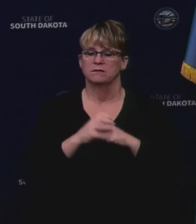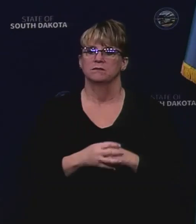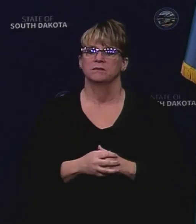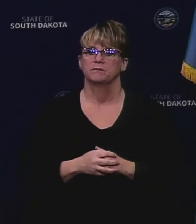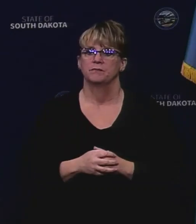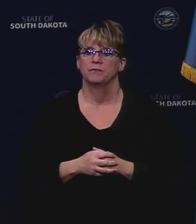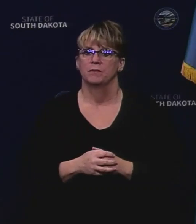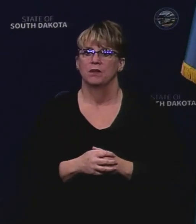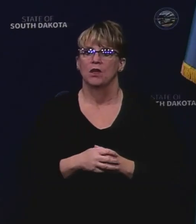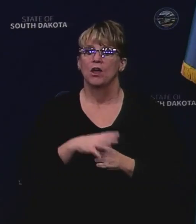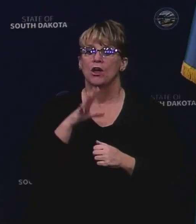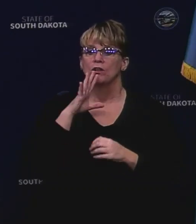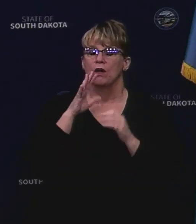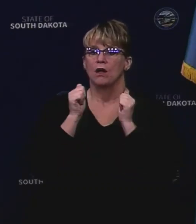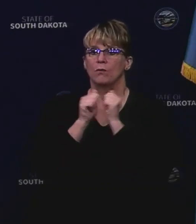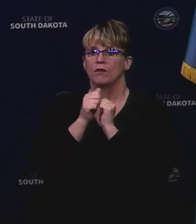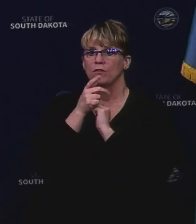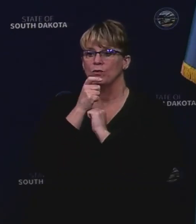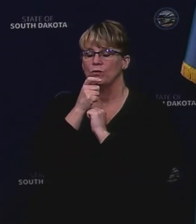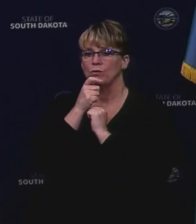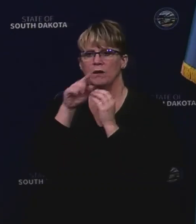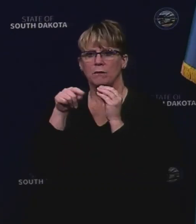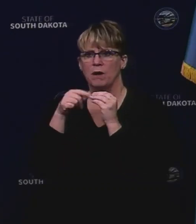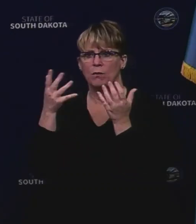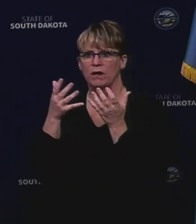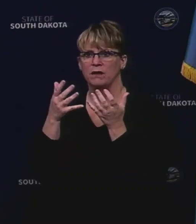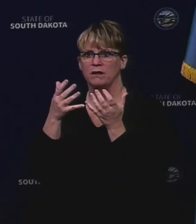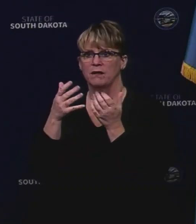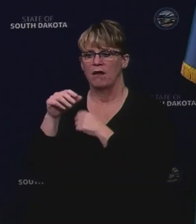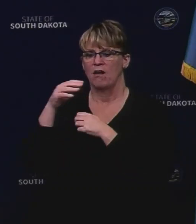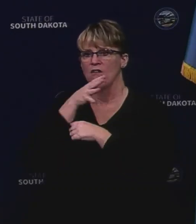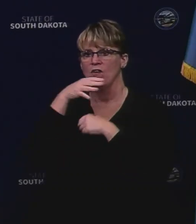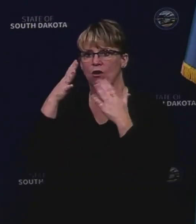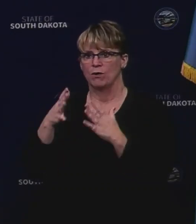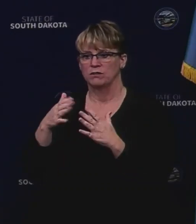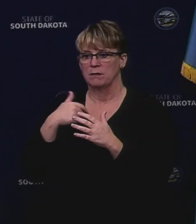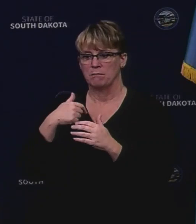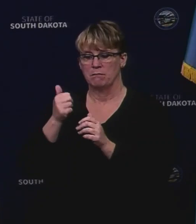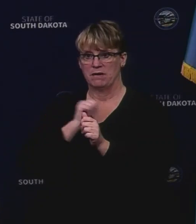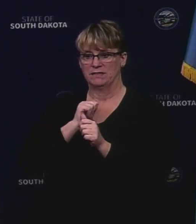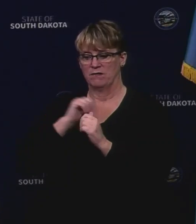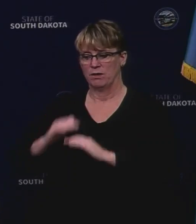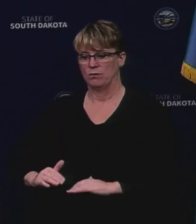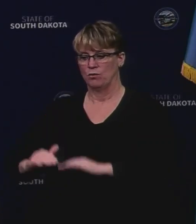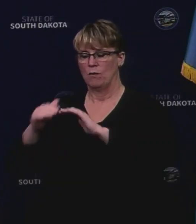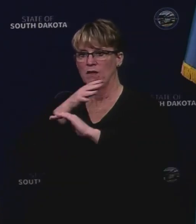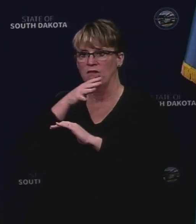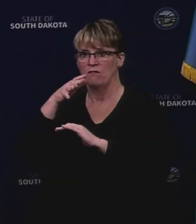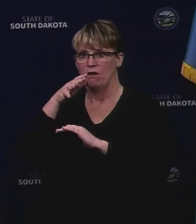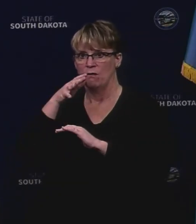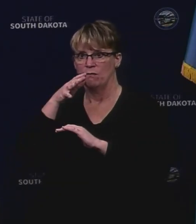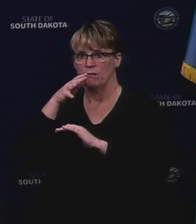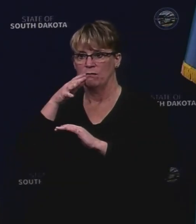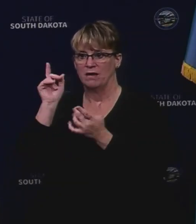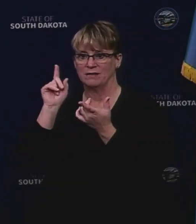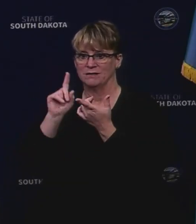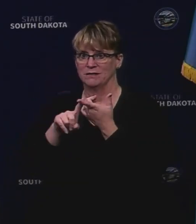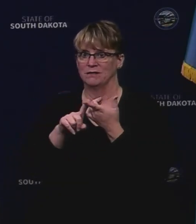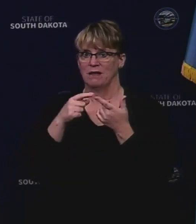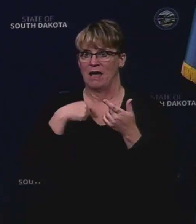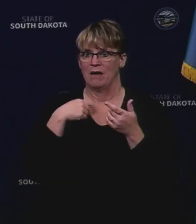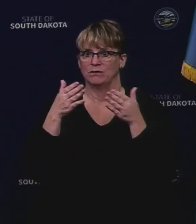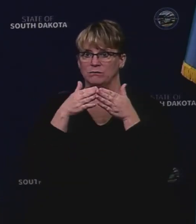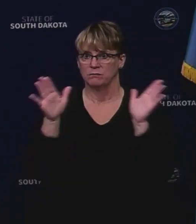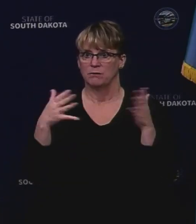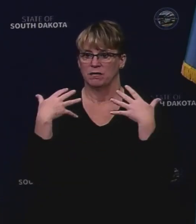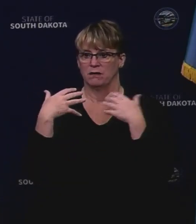speak specifically to farmers today, though. I am a fourth-generation farmer, and until I was in public office, that's